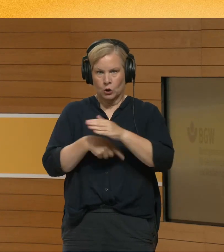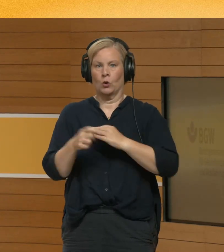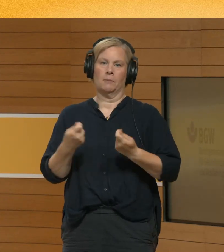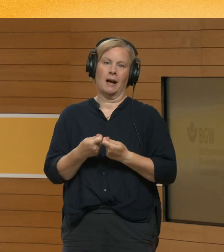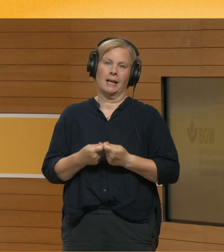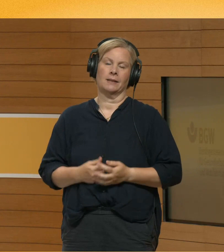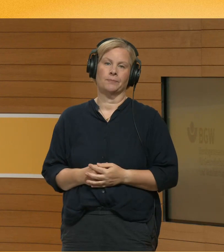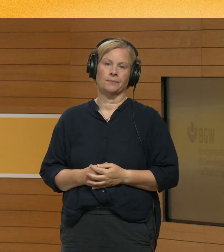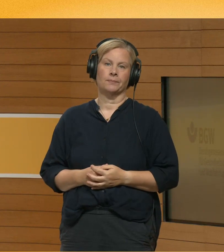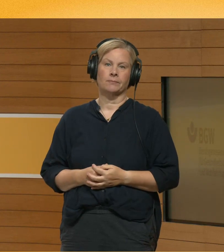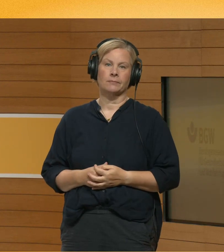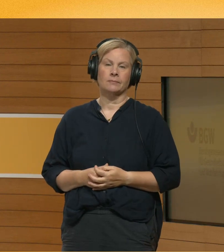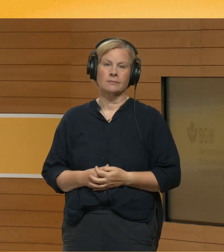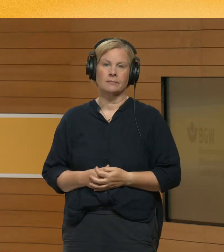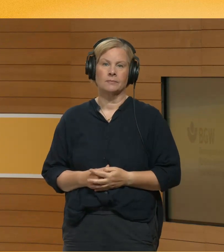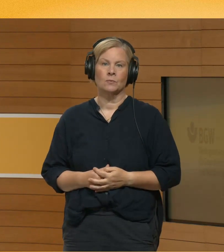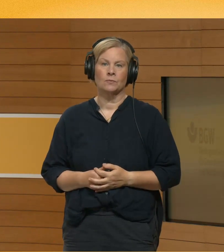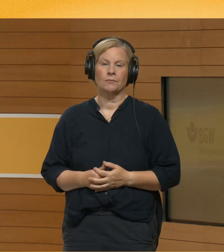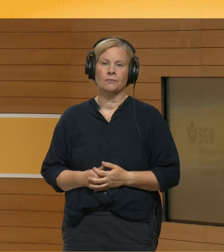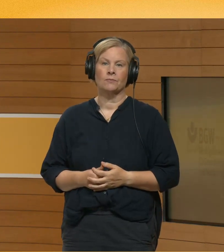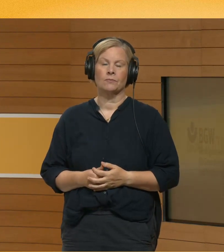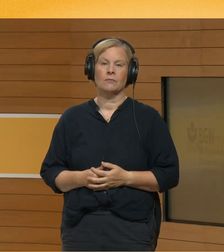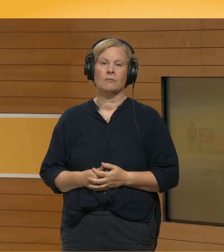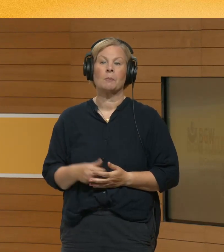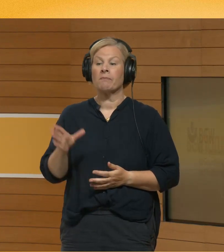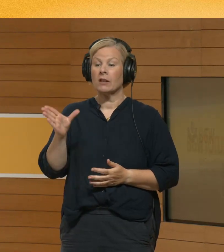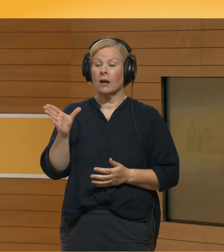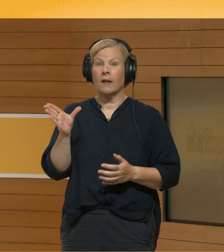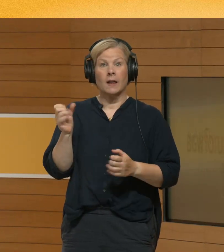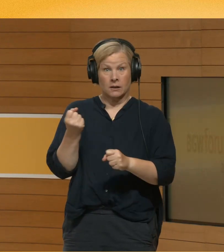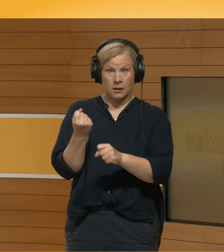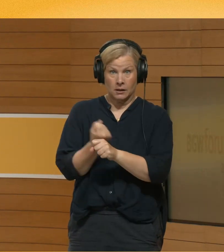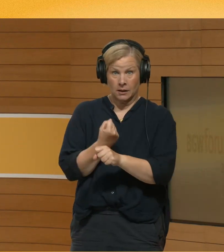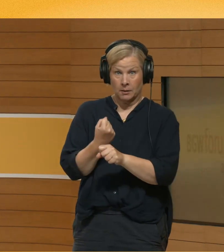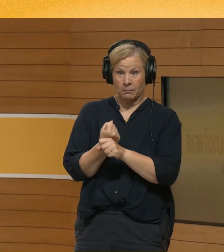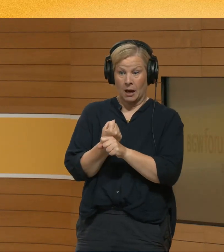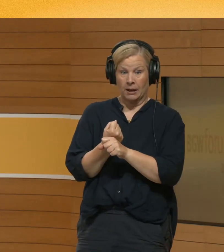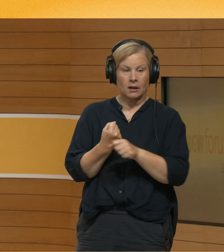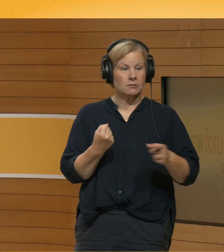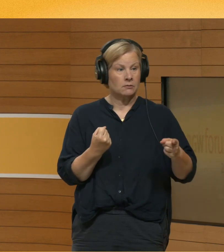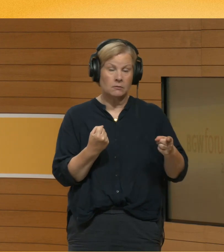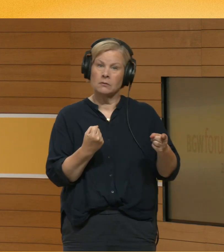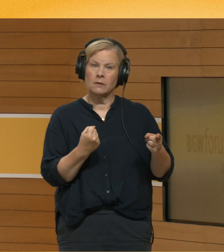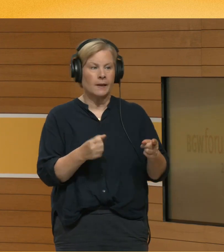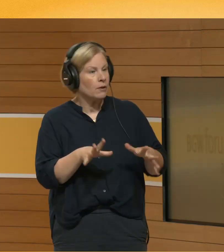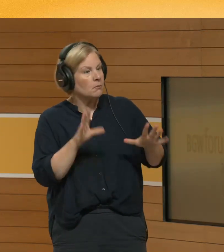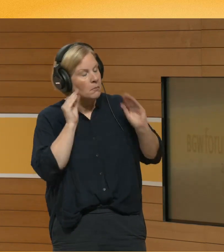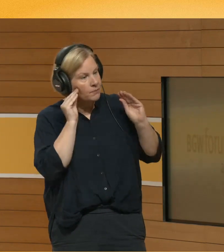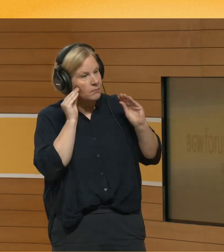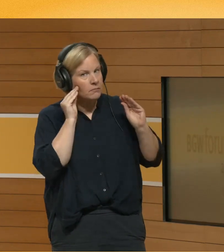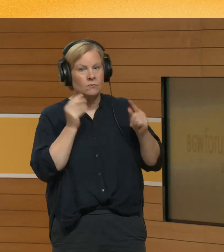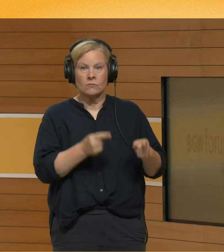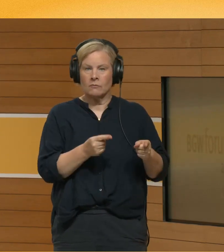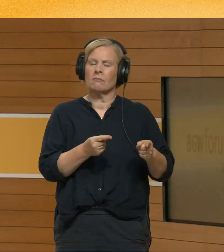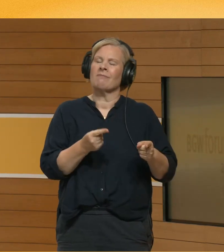So it is improving care for the patient, but also engaging and motivating the staff. So yeah.